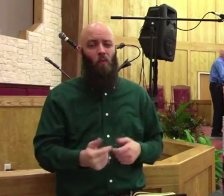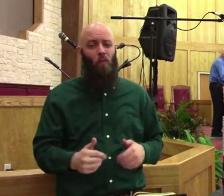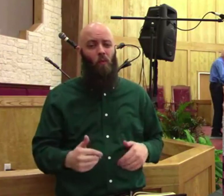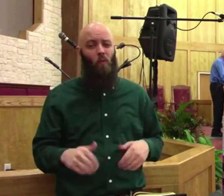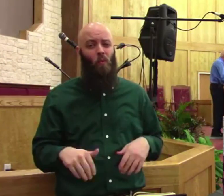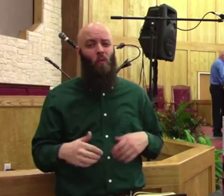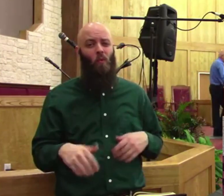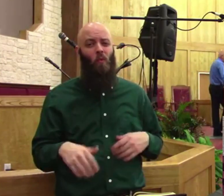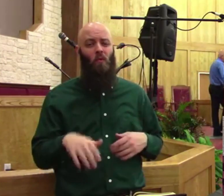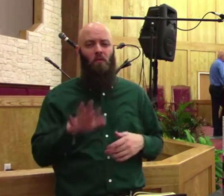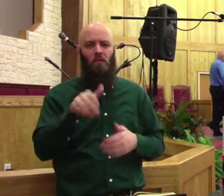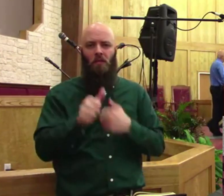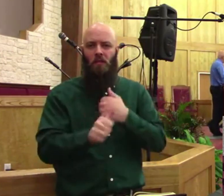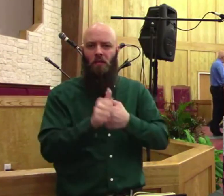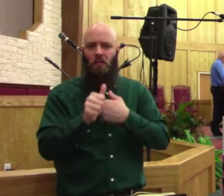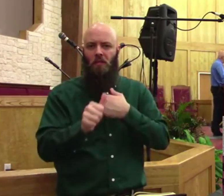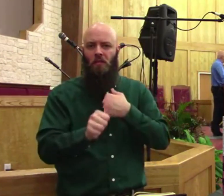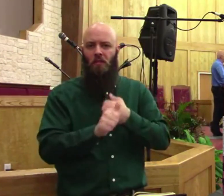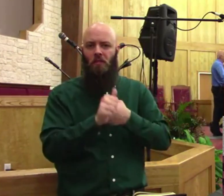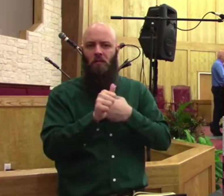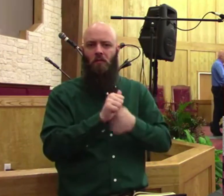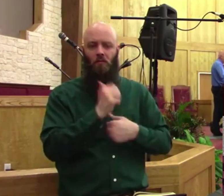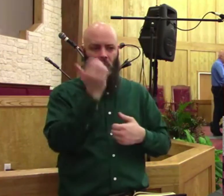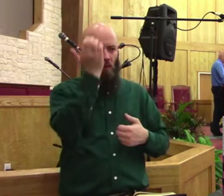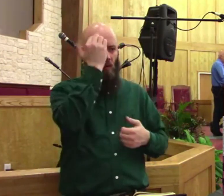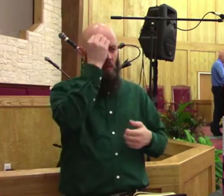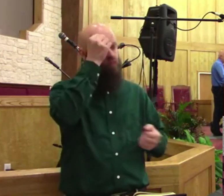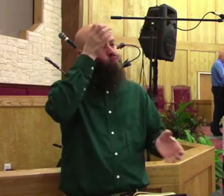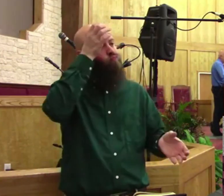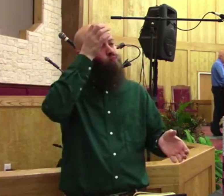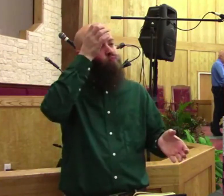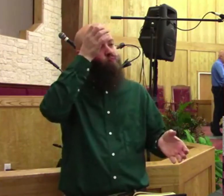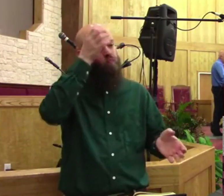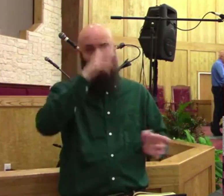There's a danger in knowing and not doing.